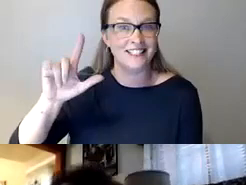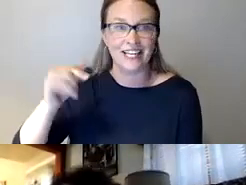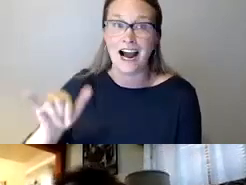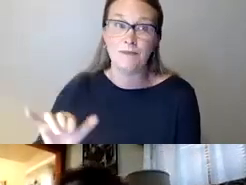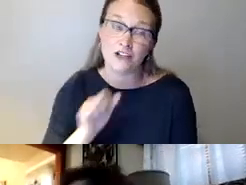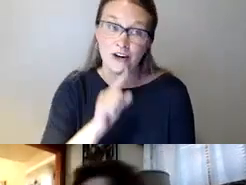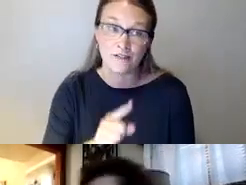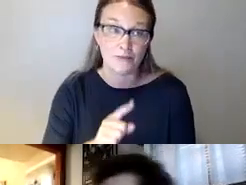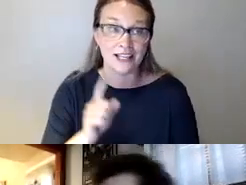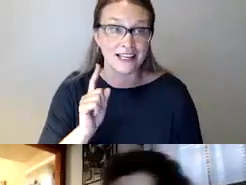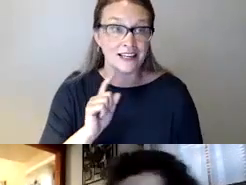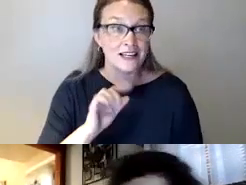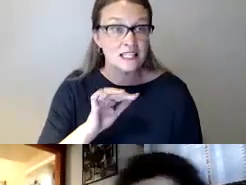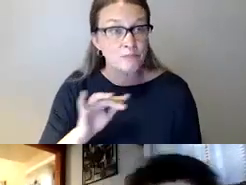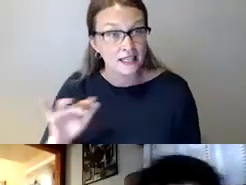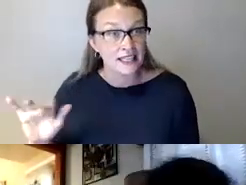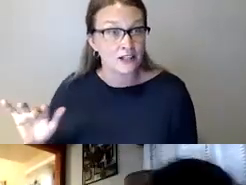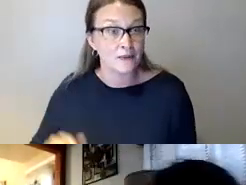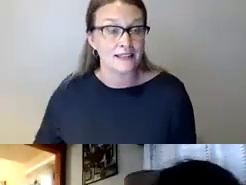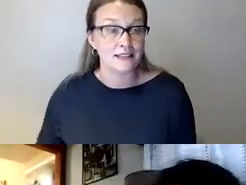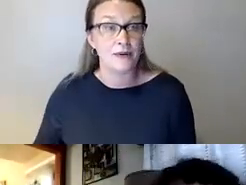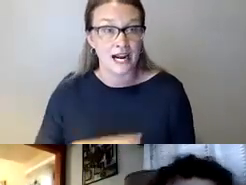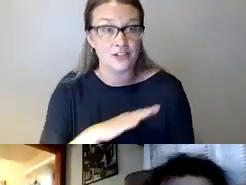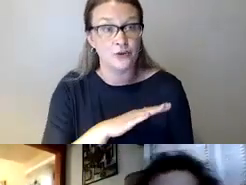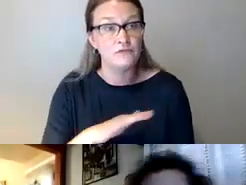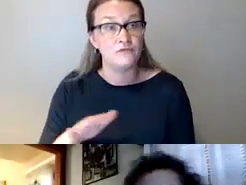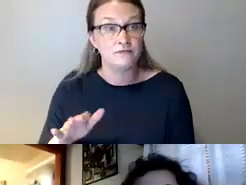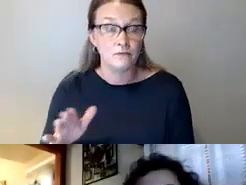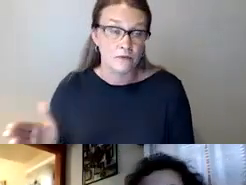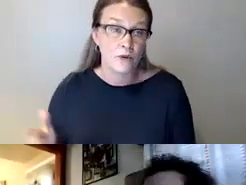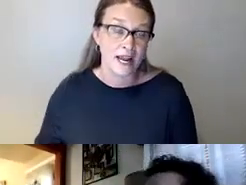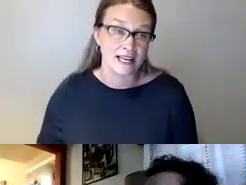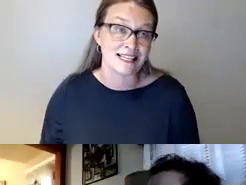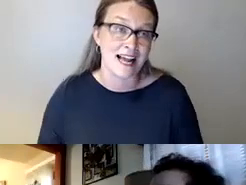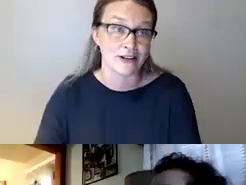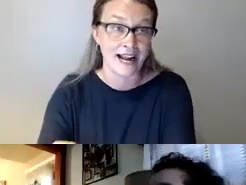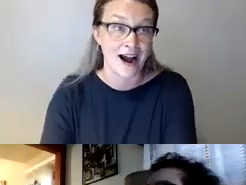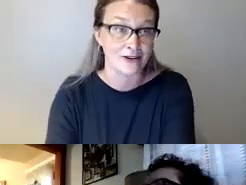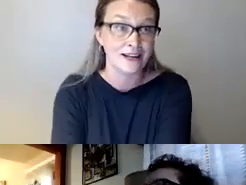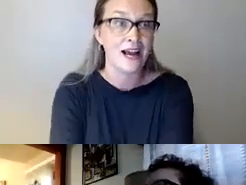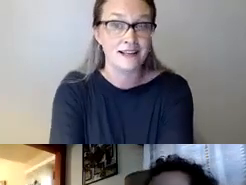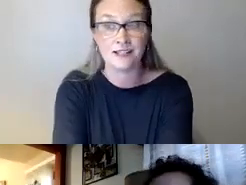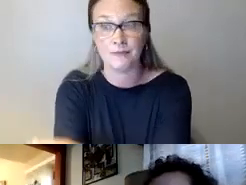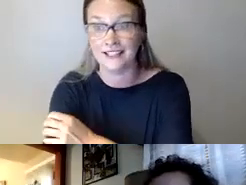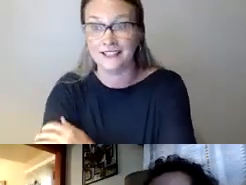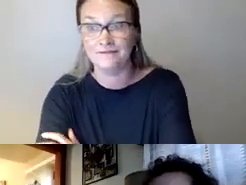epidemiology. I'm not sure if I'm really spelling it correctly, but I do it the way I sound it out and spell it.